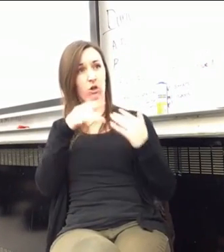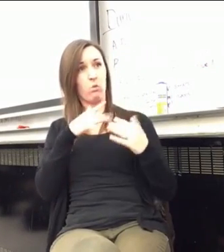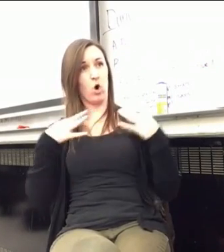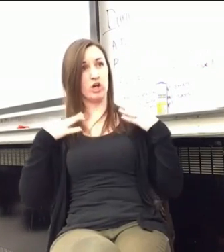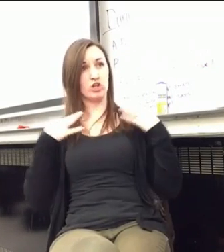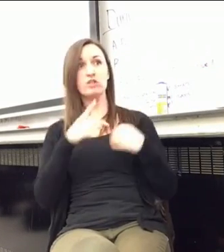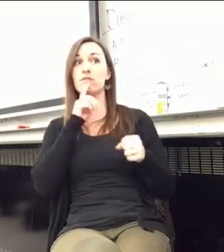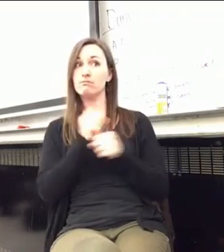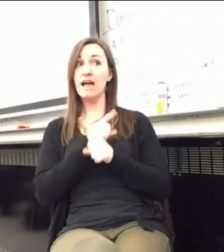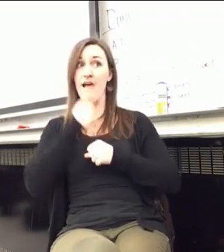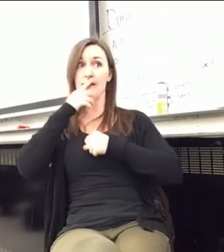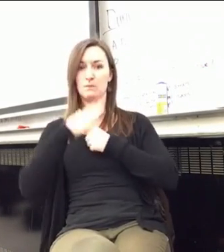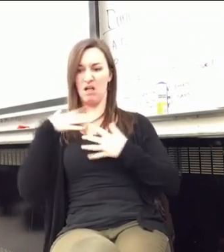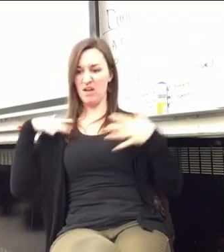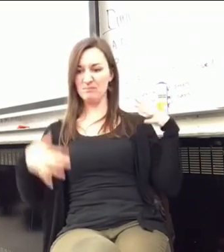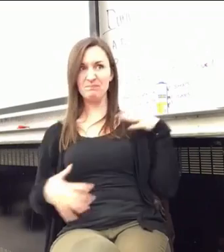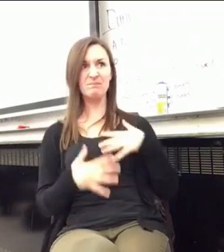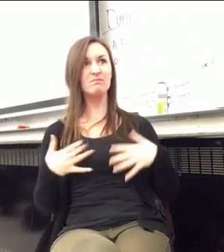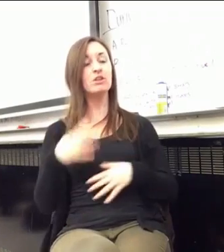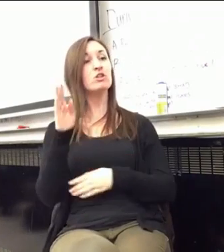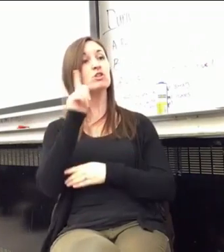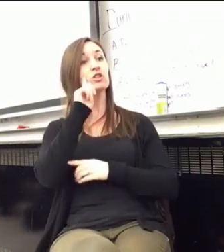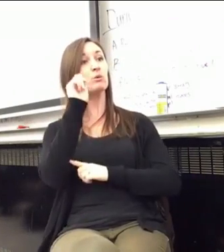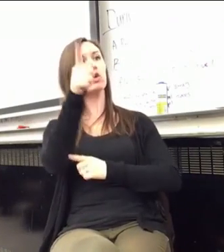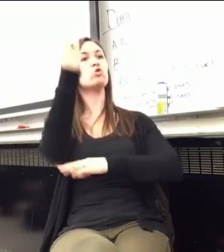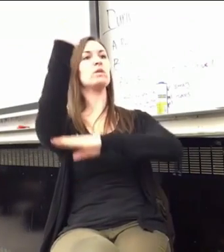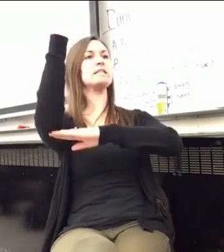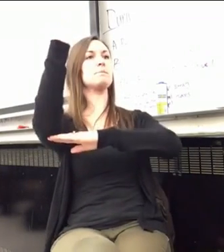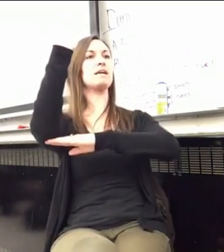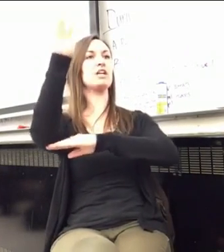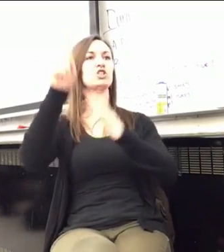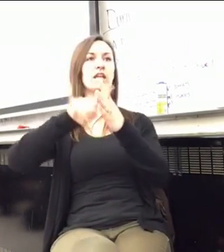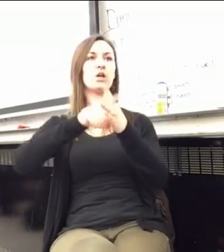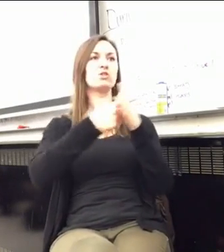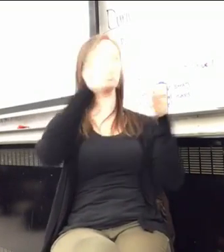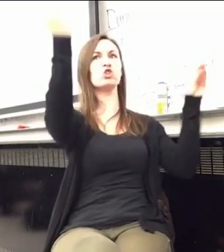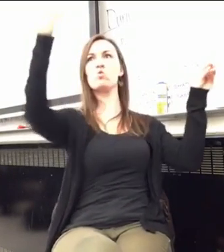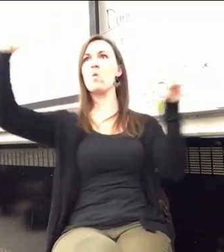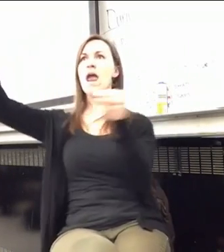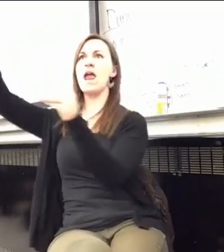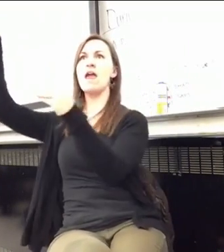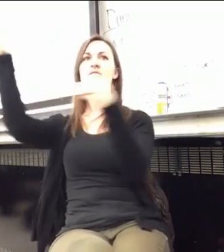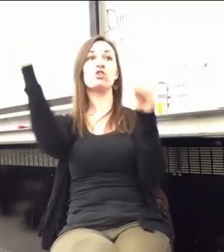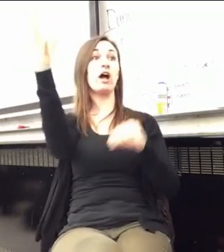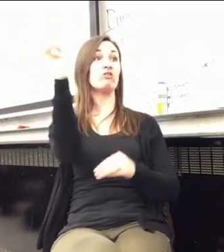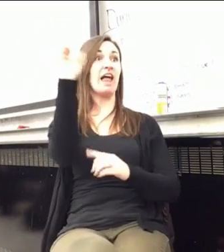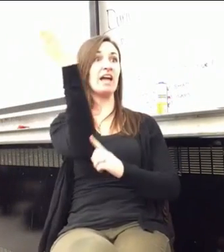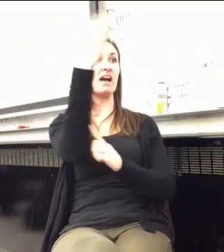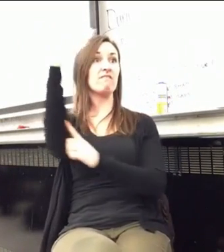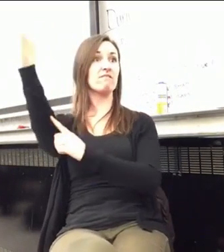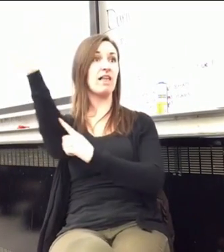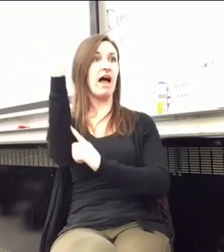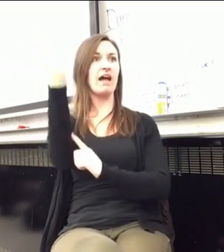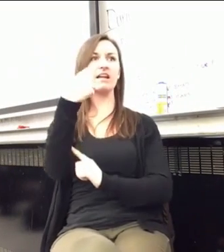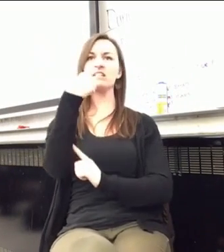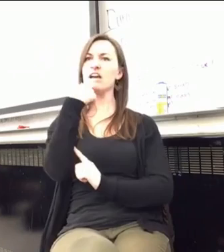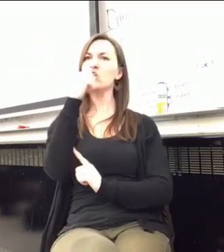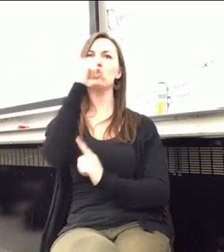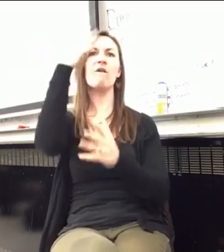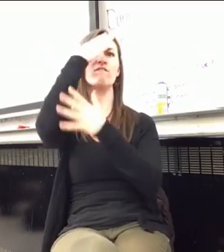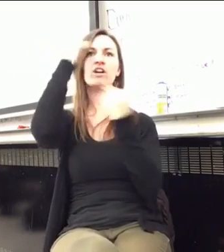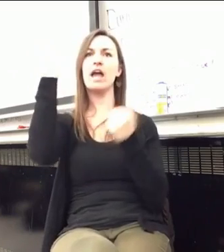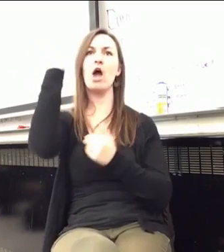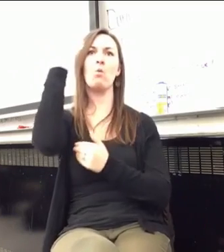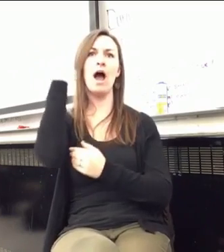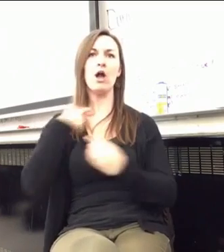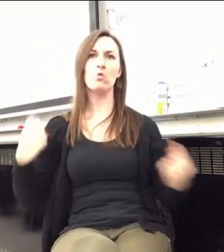it. He would go in front of these speeches, and he would begin to wave it around as a flag and say, don't you forget what we fought for. Do you